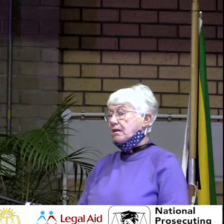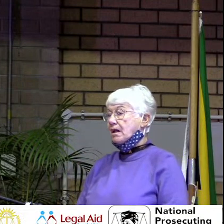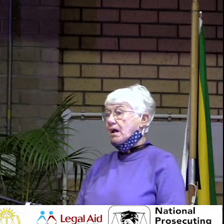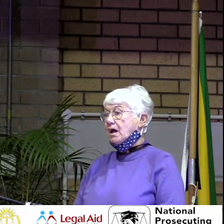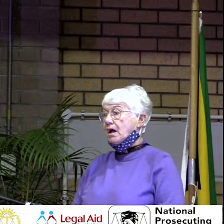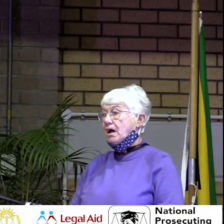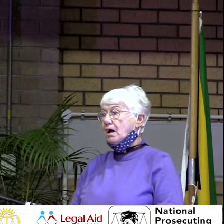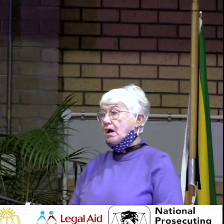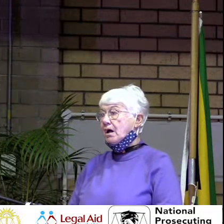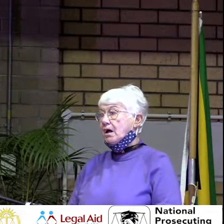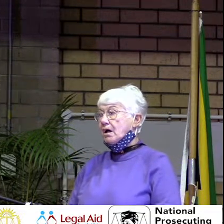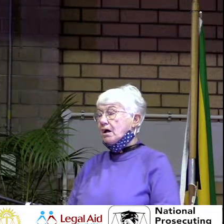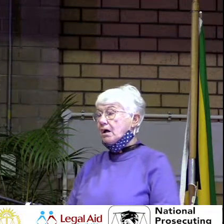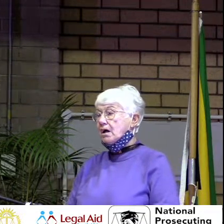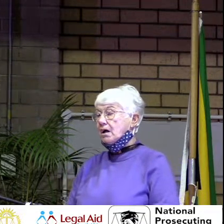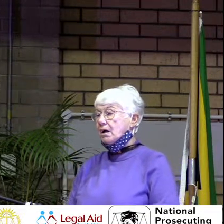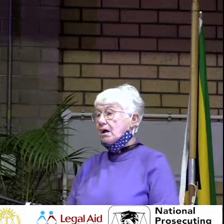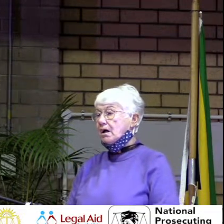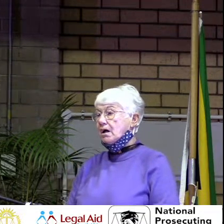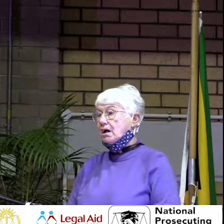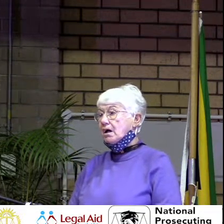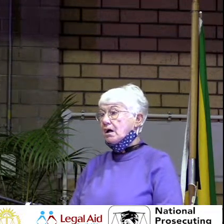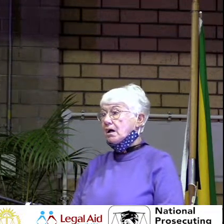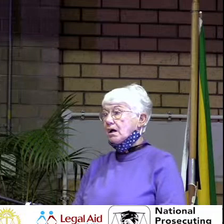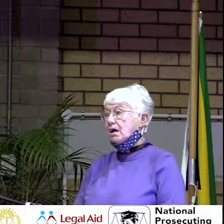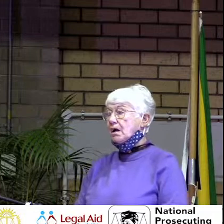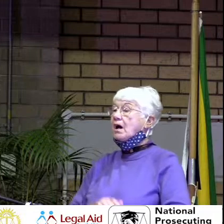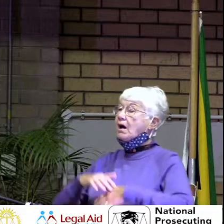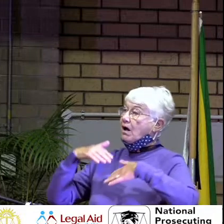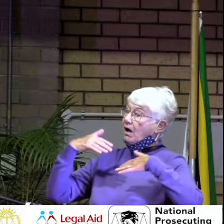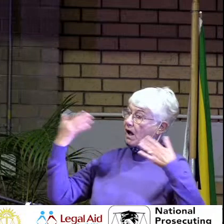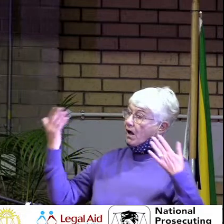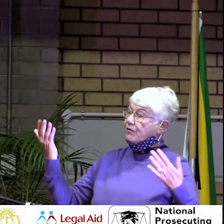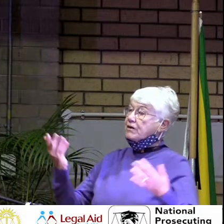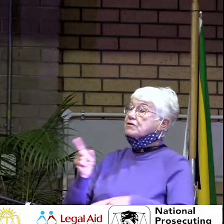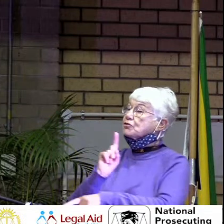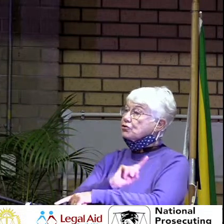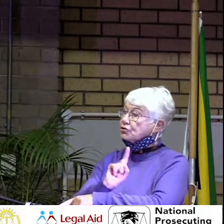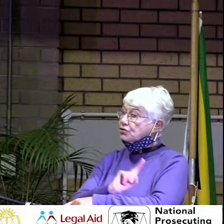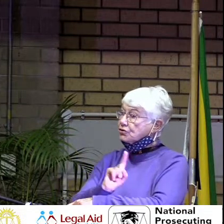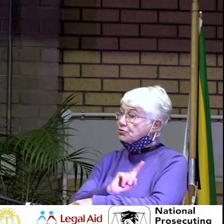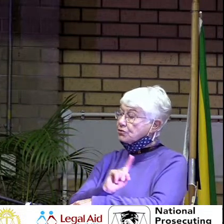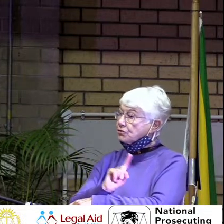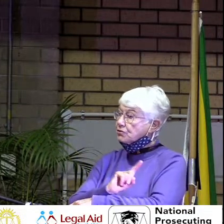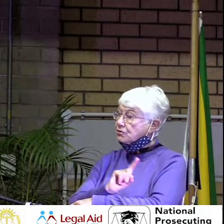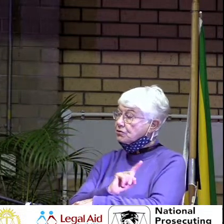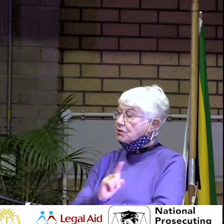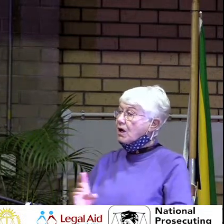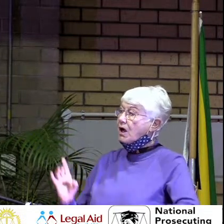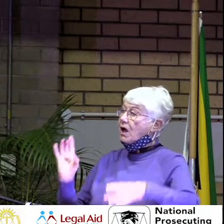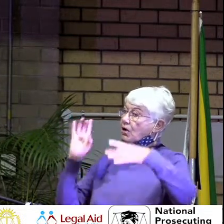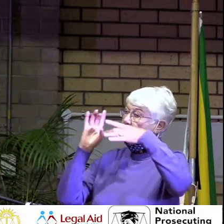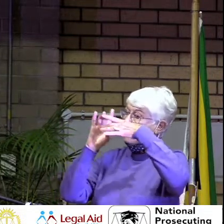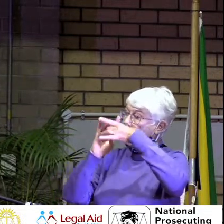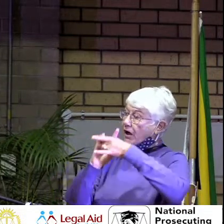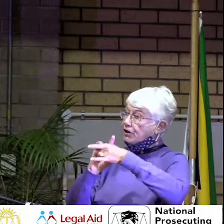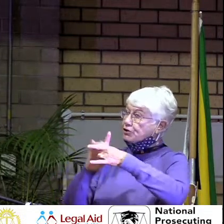As citizens of Delft, you will have yet another opportunity today to engage with government directly,